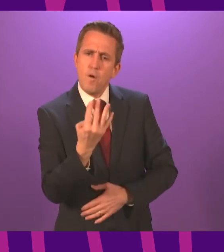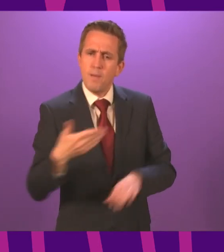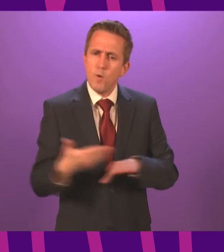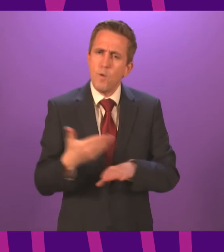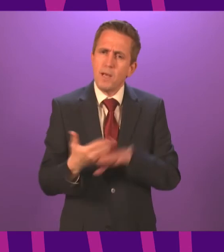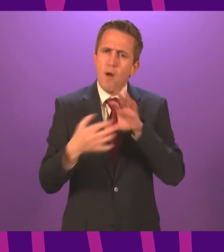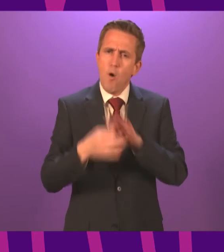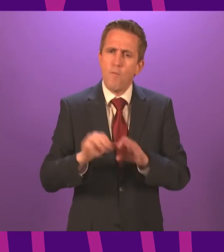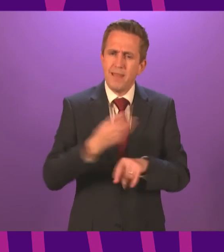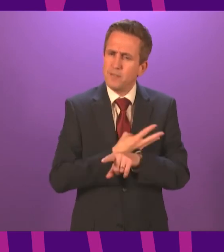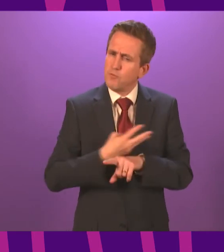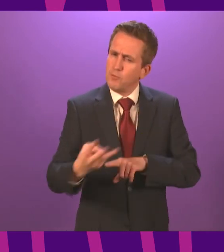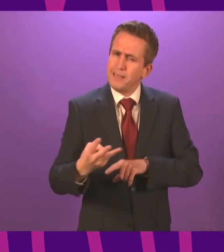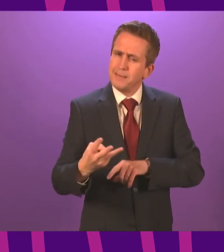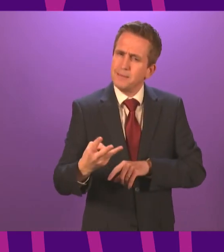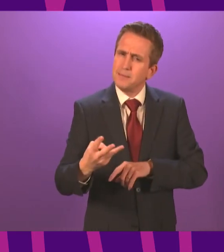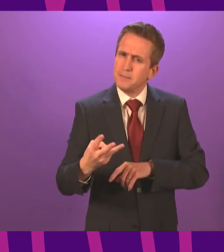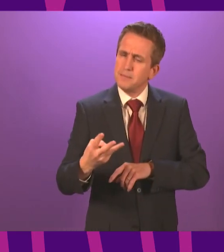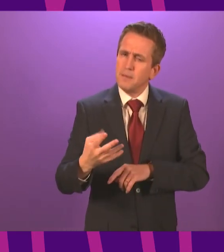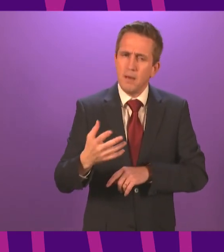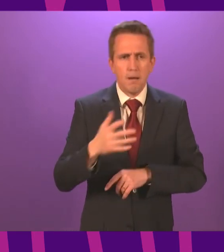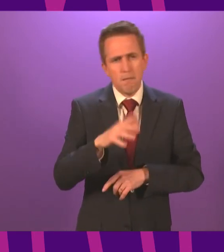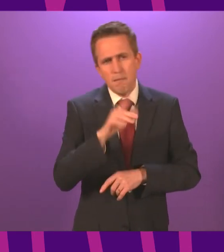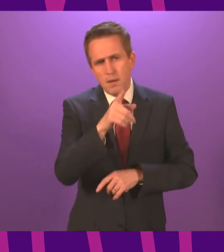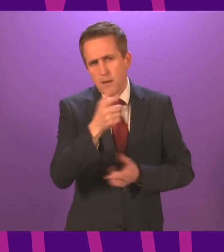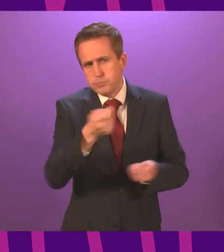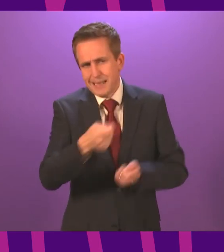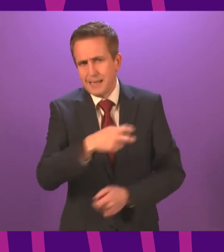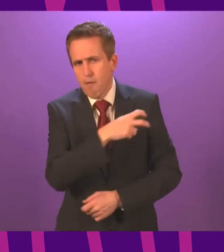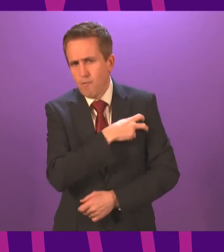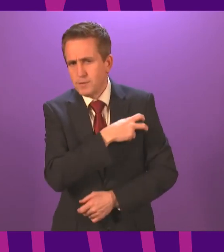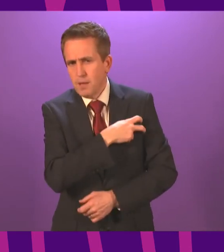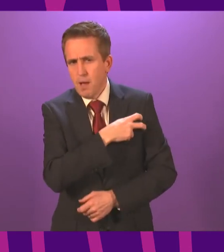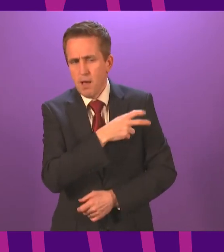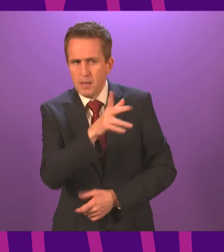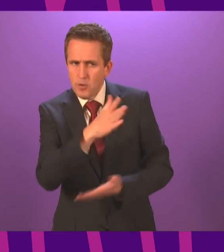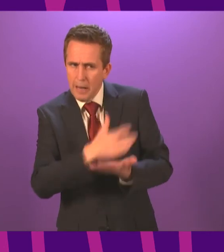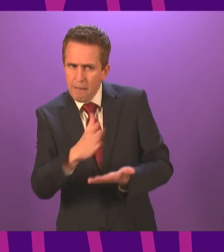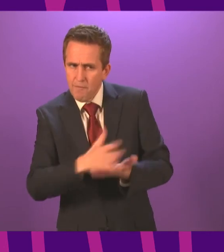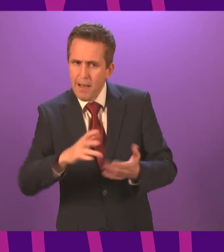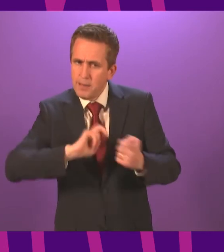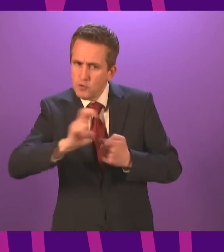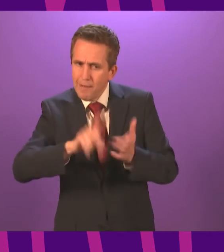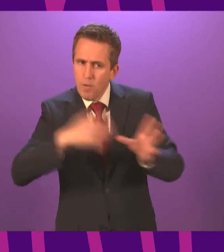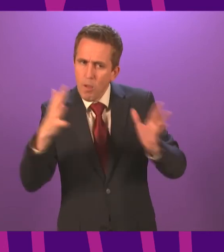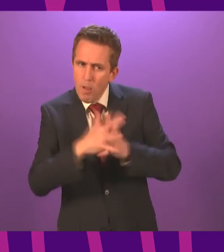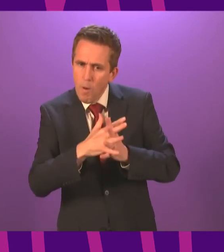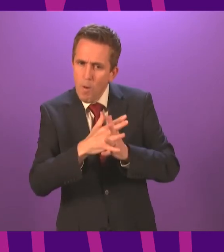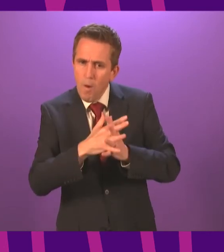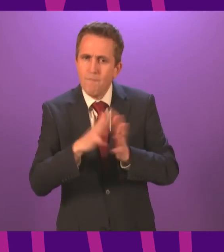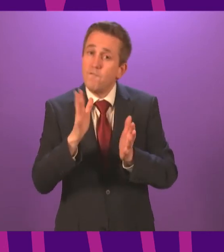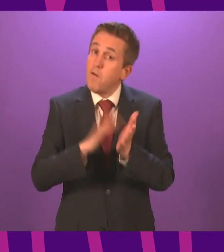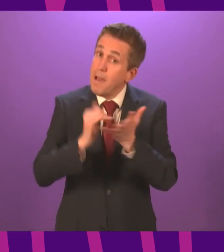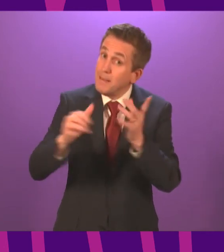the next 3 weeks. So I wonder, Presiding Officer, if you could just clarify the travel law in this regard for